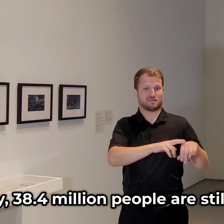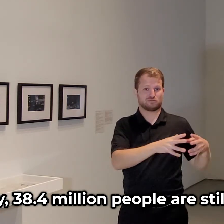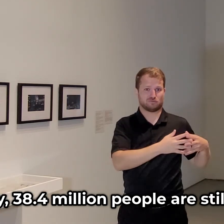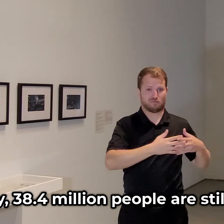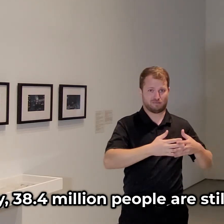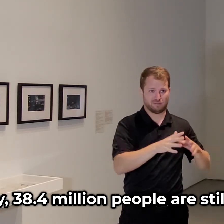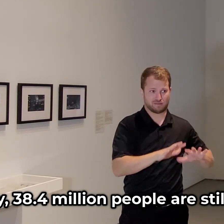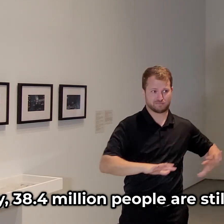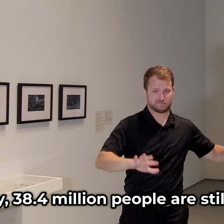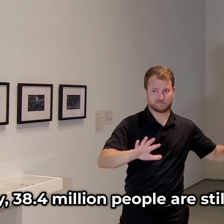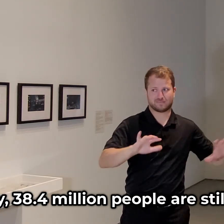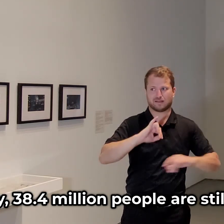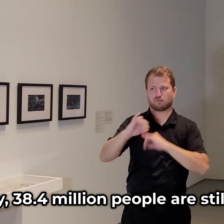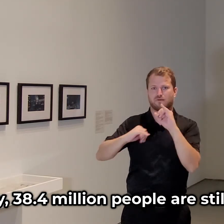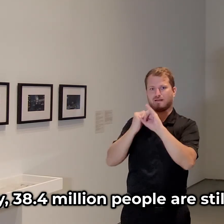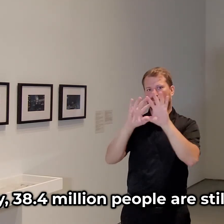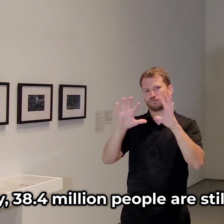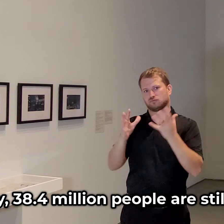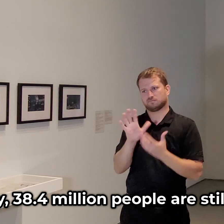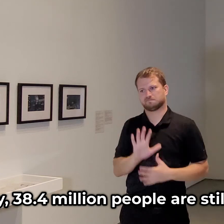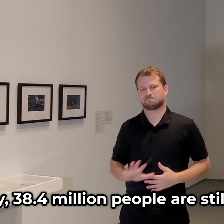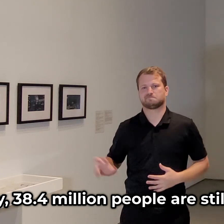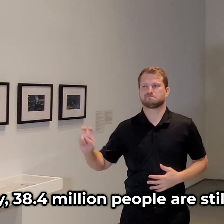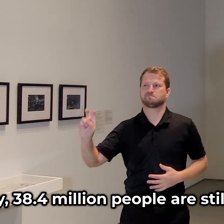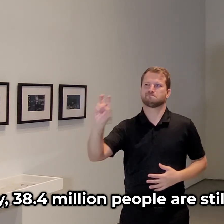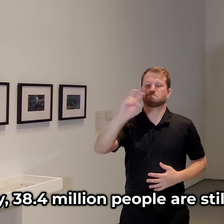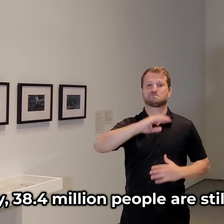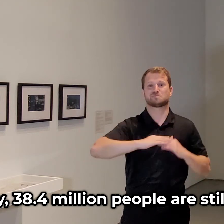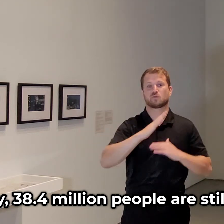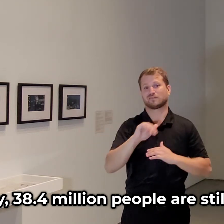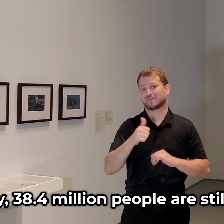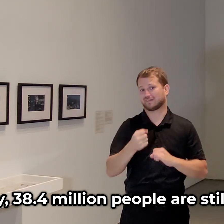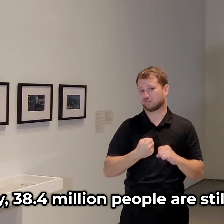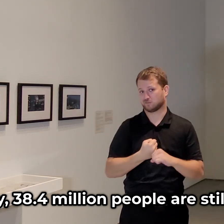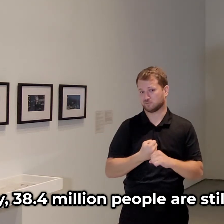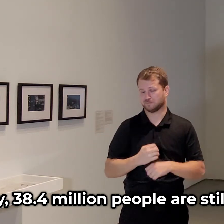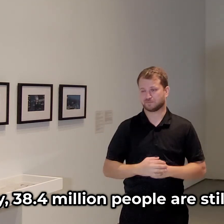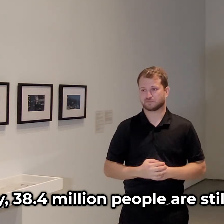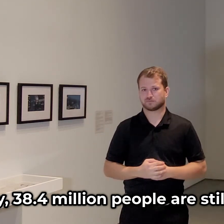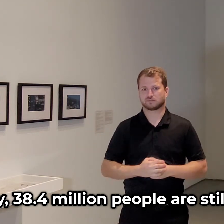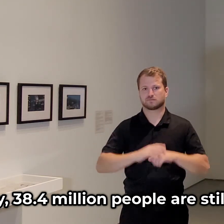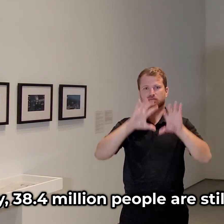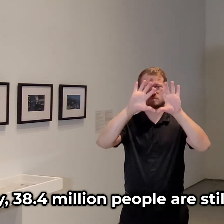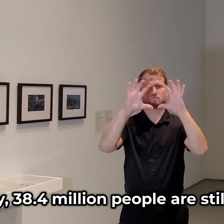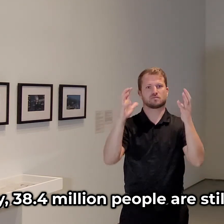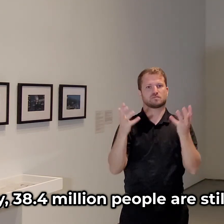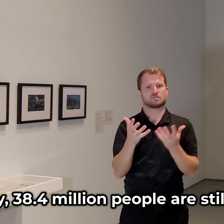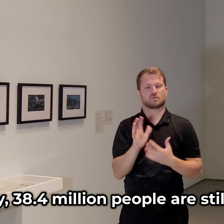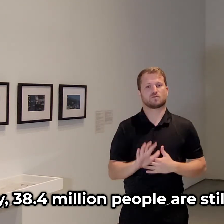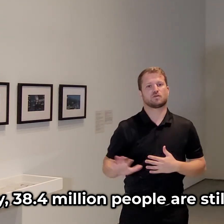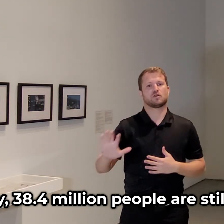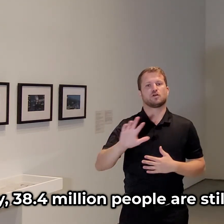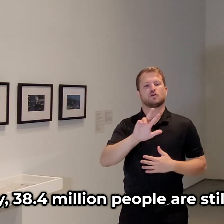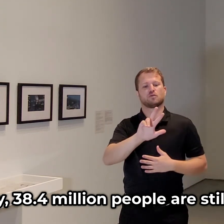Globally, 38.4 million people are still living with HIV/AIDS.